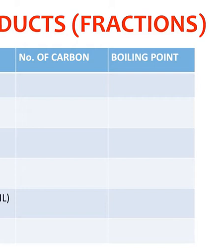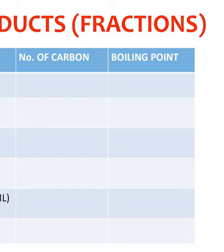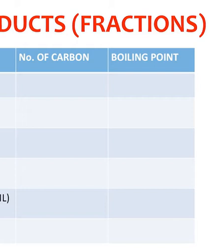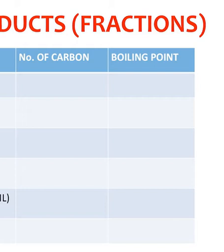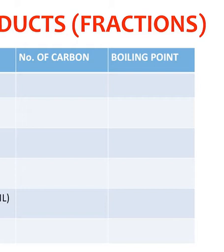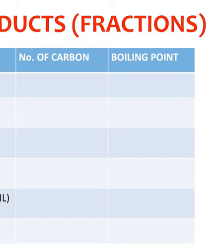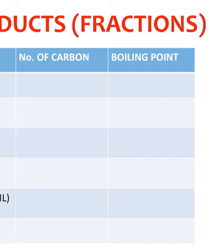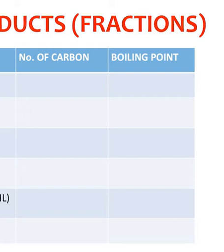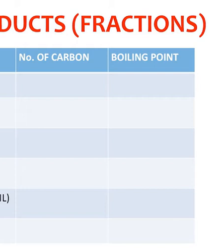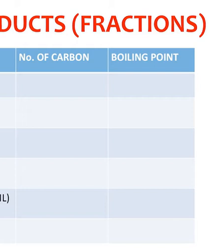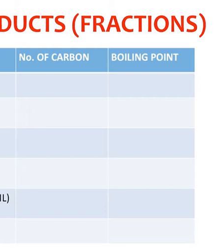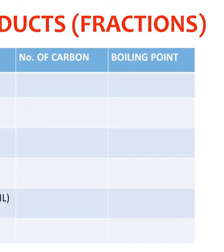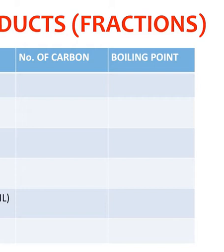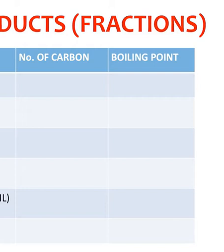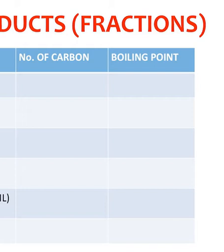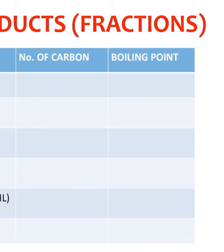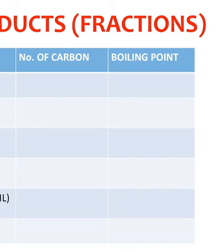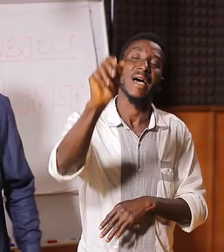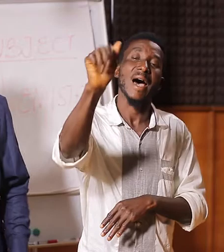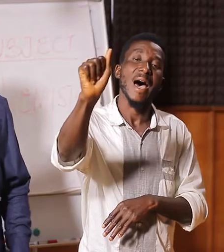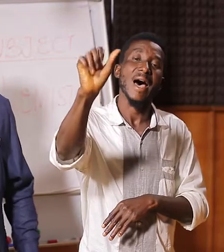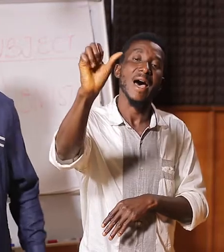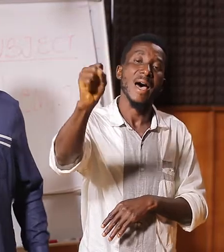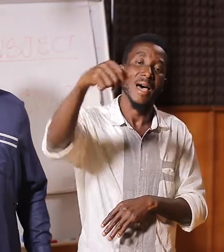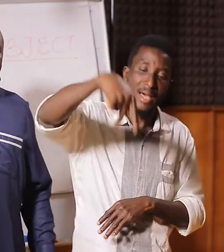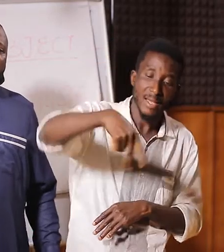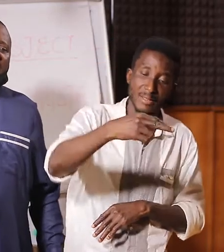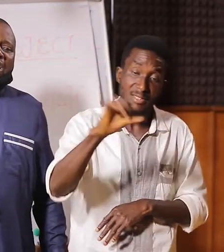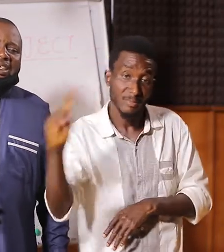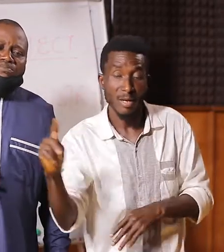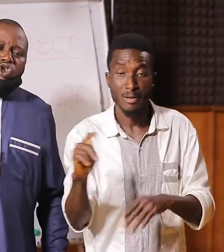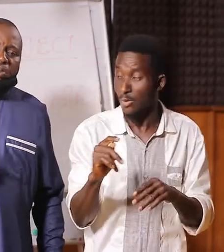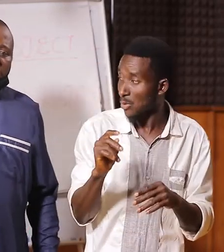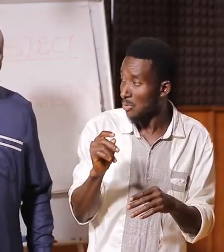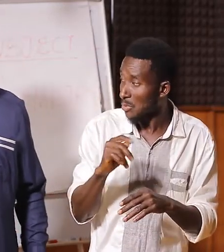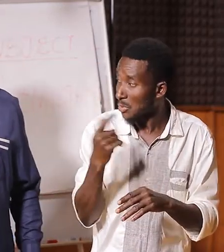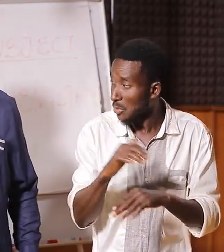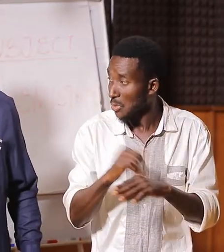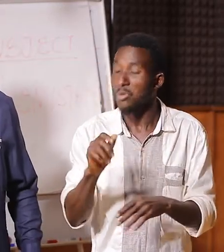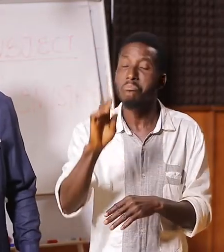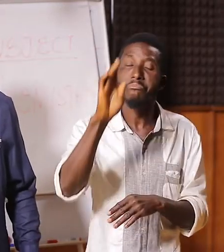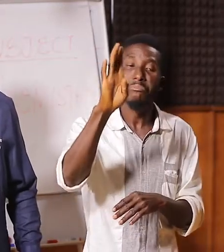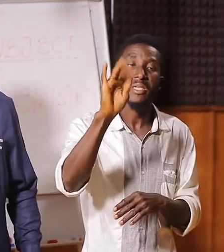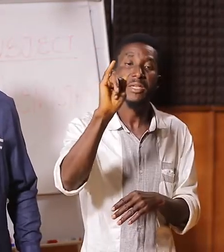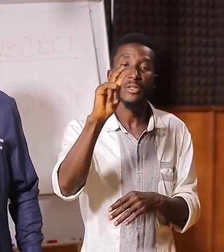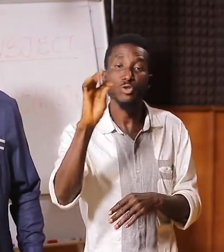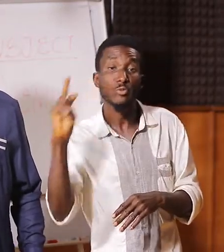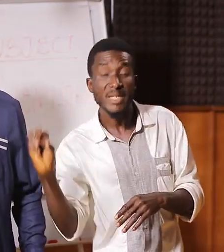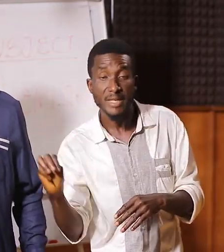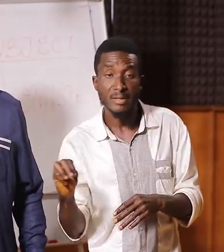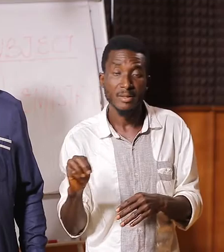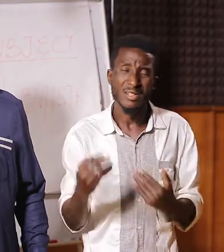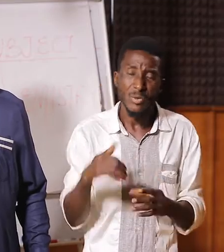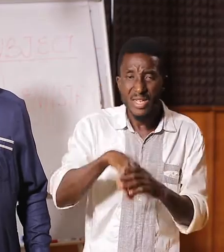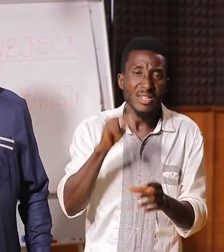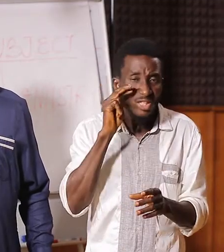not the least is the asphalt, known as bitumen. It's not every petroleum that has bitumen in it. Like that of Nigeria, we don't have